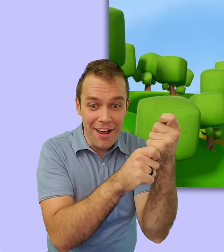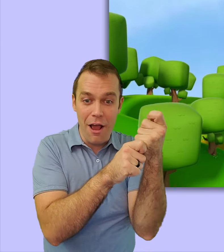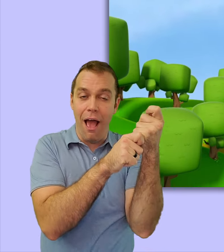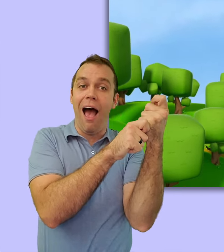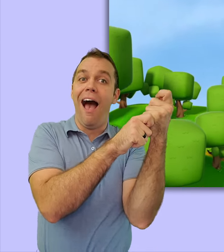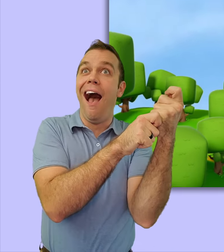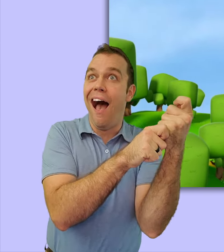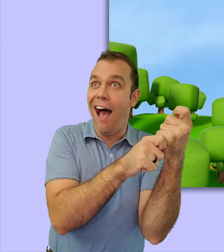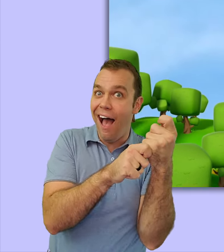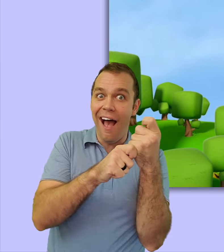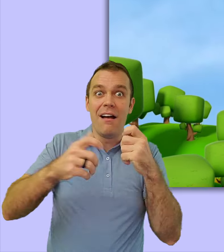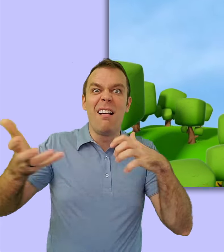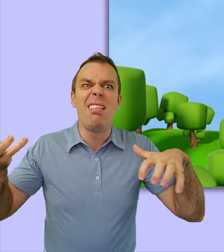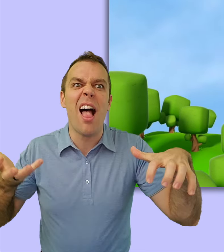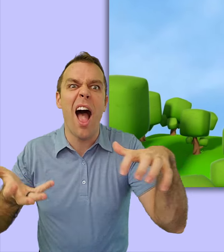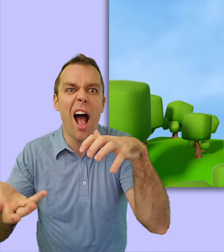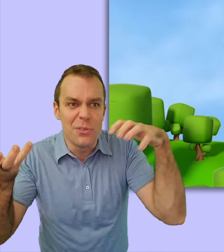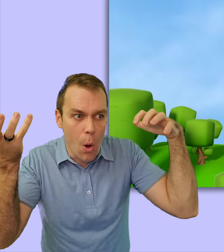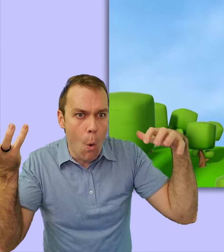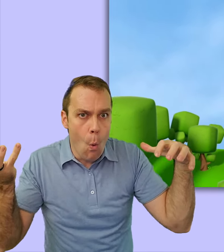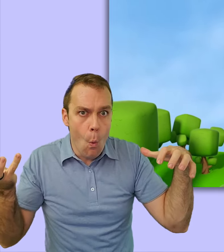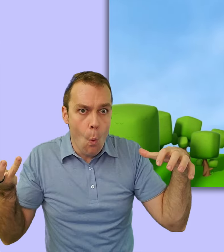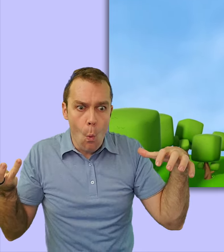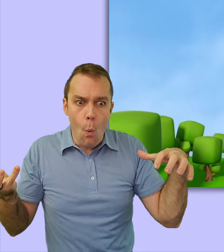where we float among the clouds,